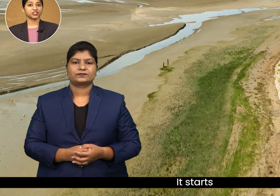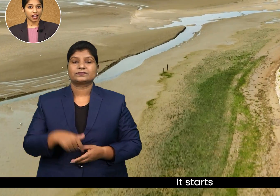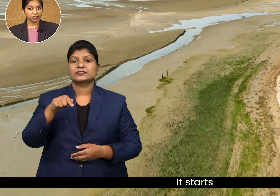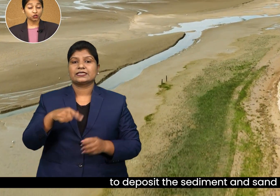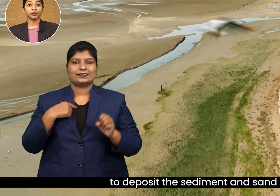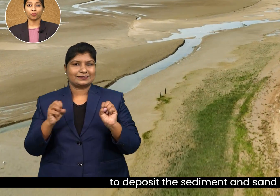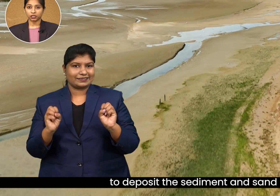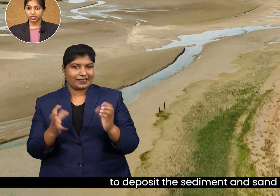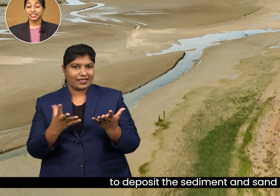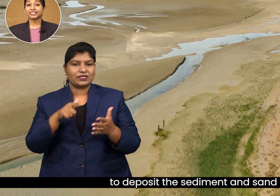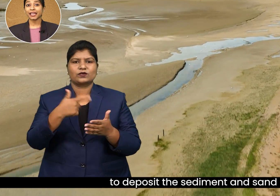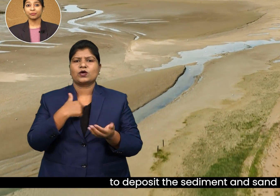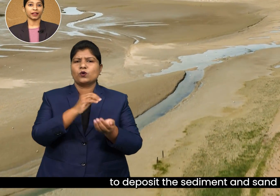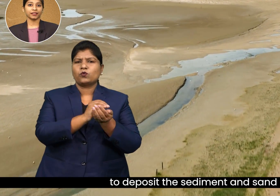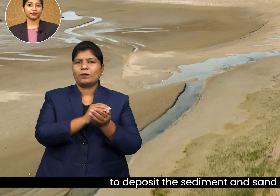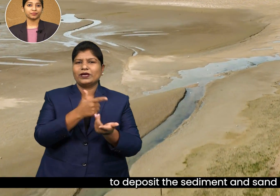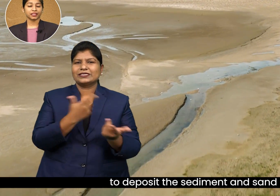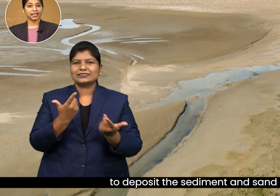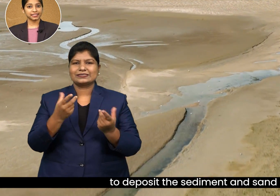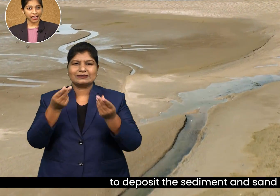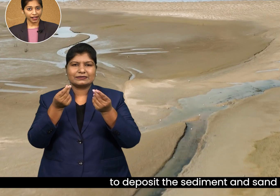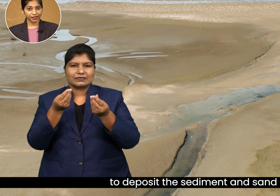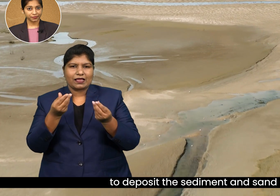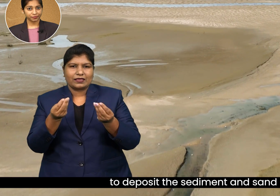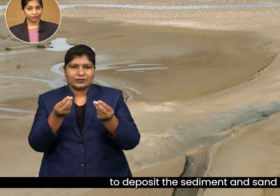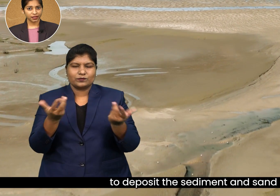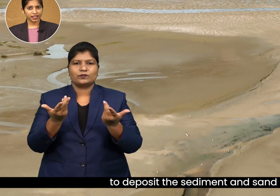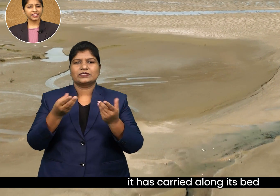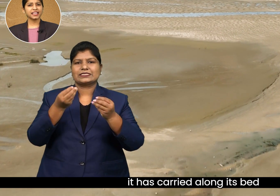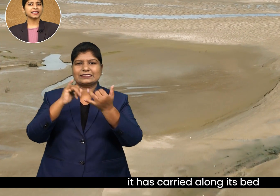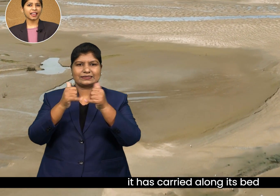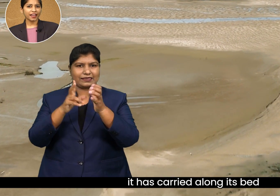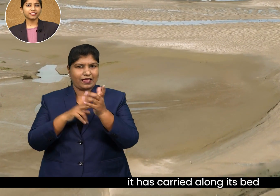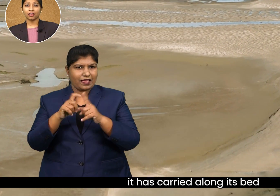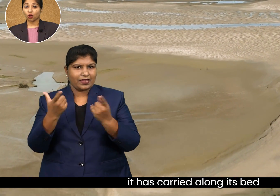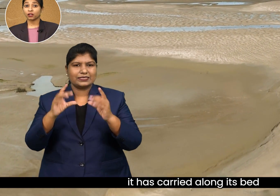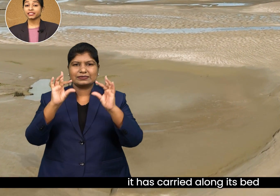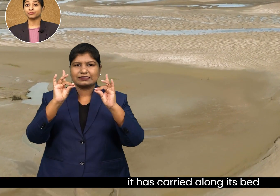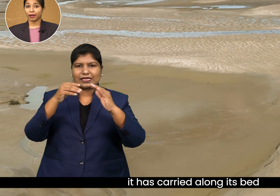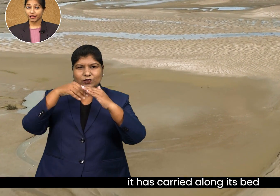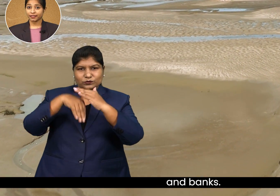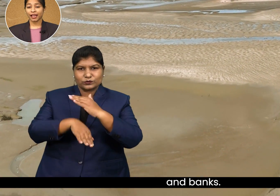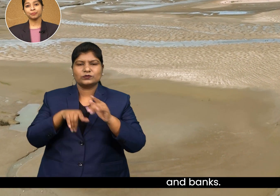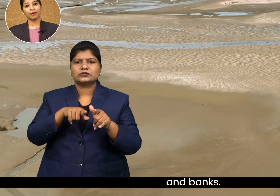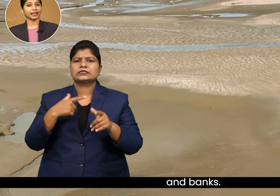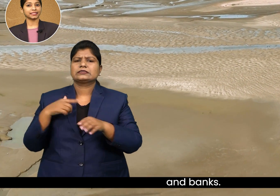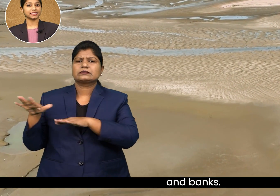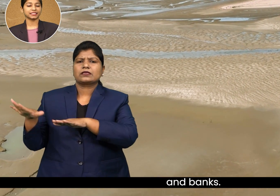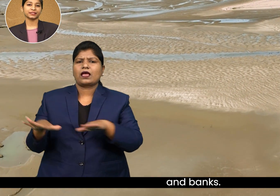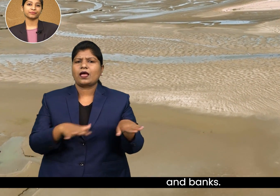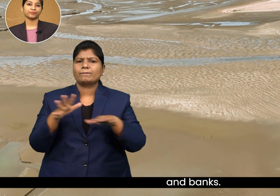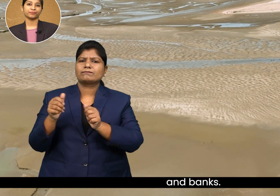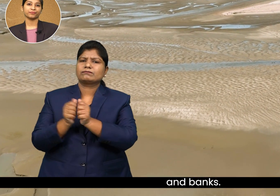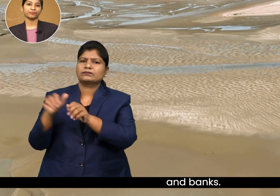It starts to deposit the sediment and sand it has carried along its bed and